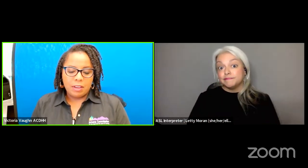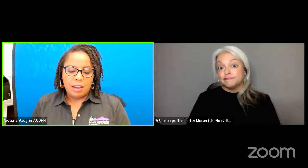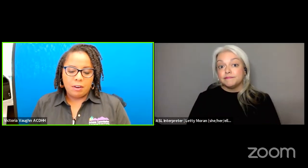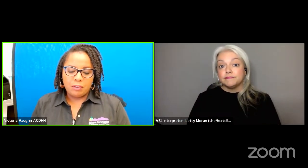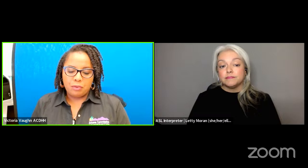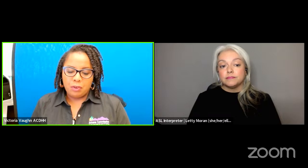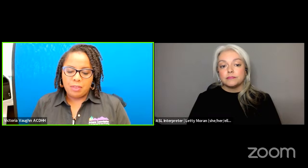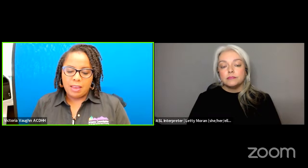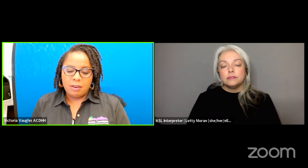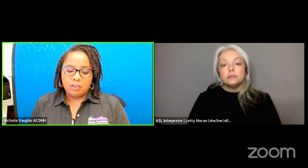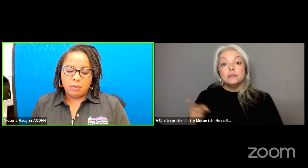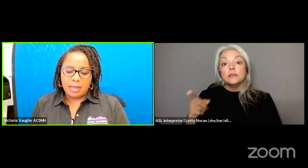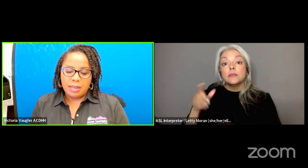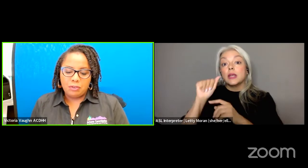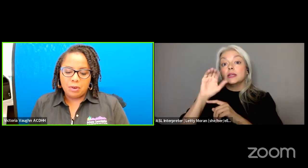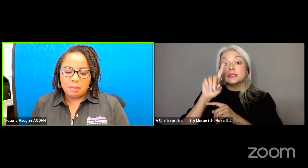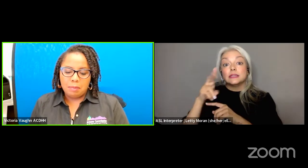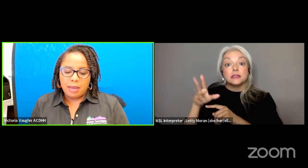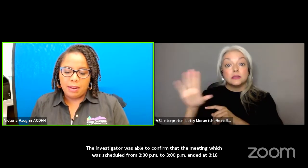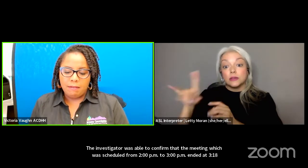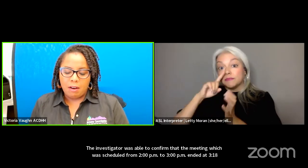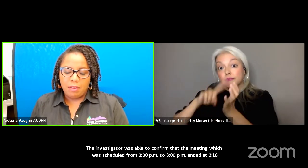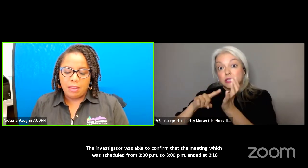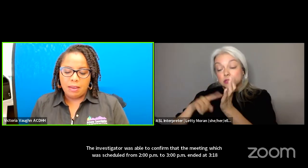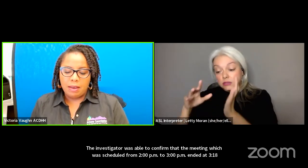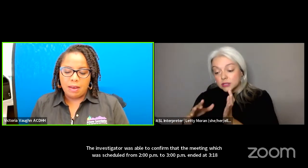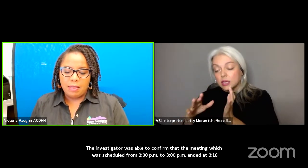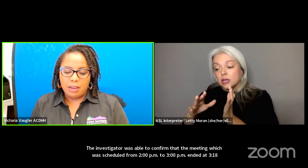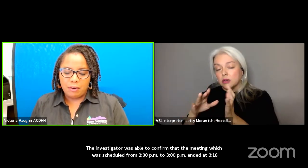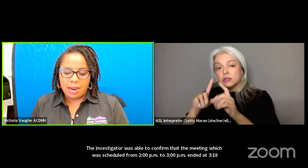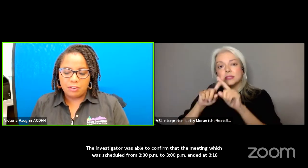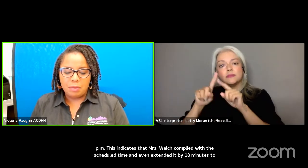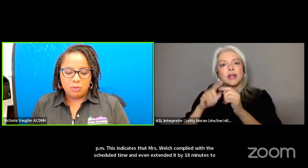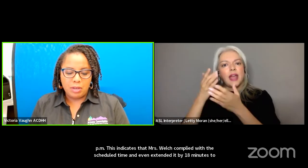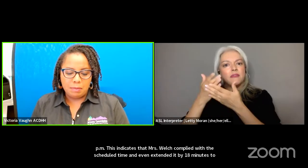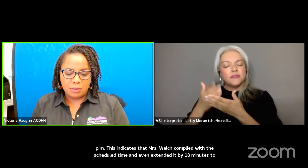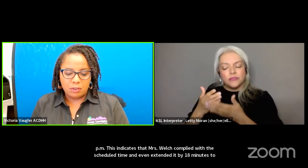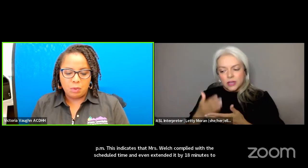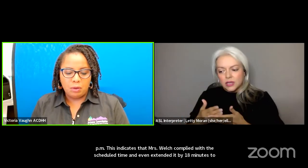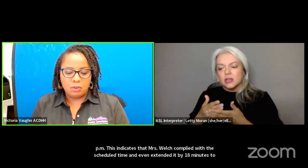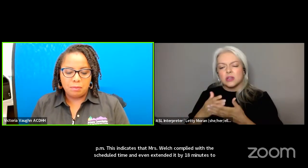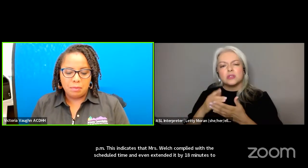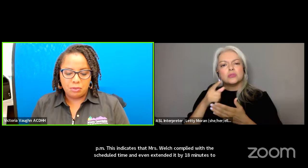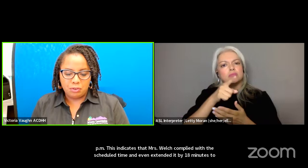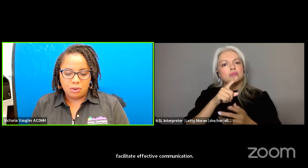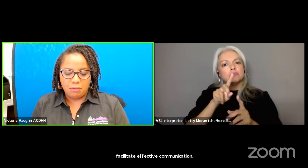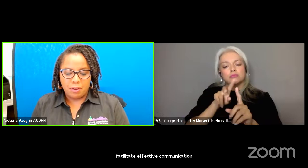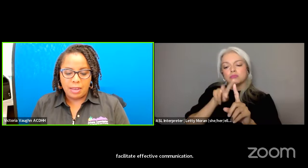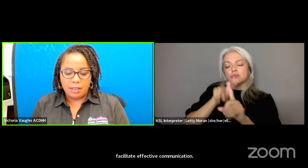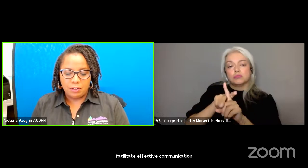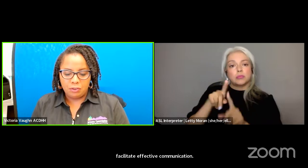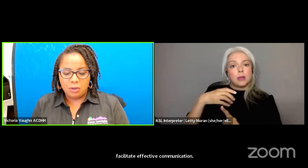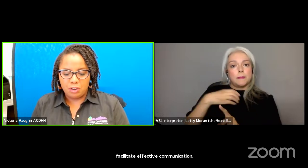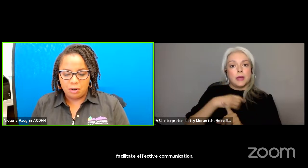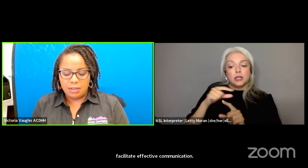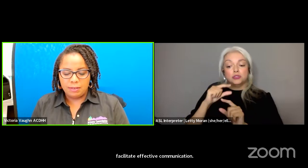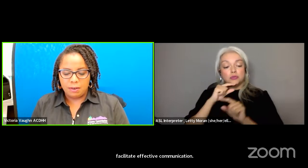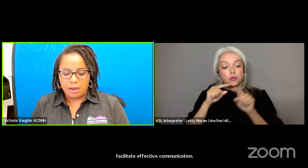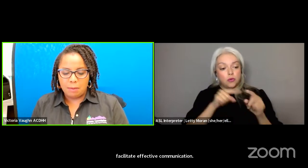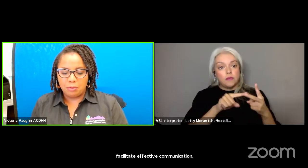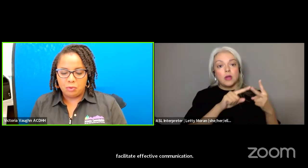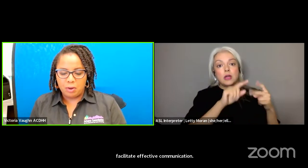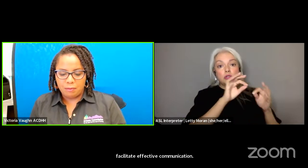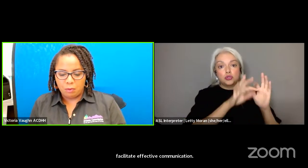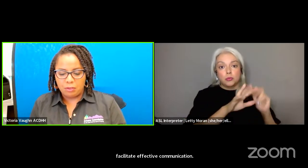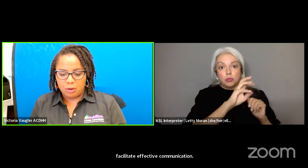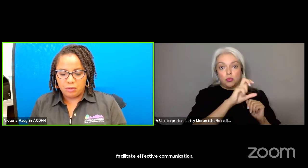The investigator has reviewed the evidence related to a complaint involving the interaction between Mrs. Welch, Mr. Genova, and two attorneys